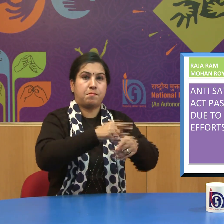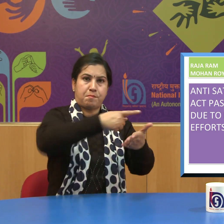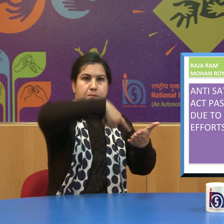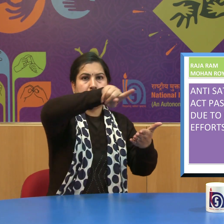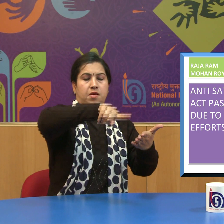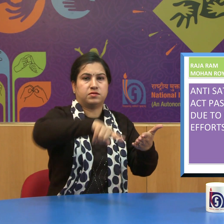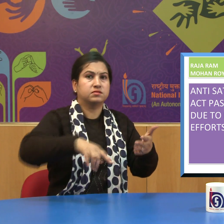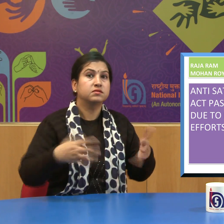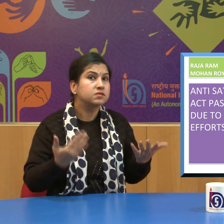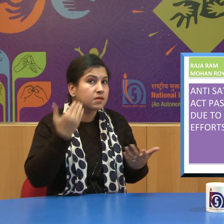1829.